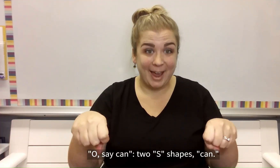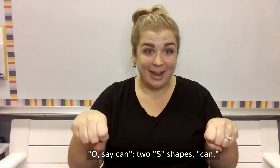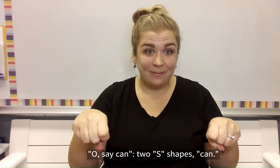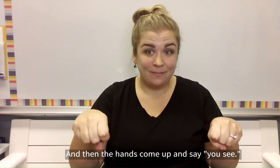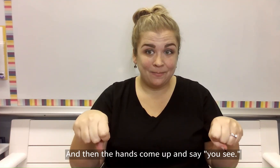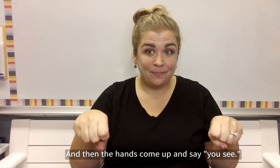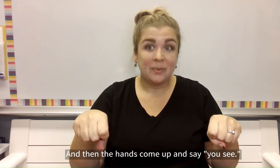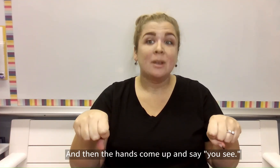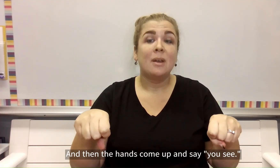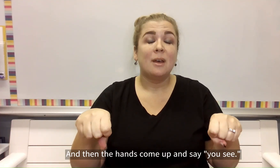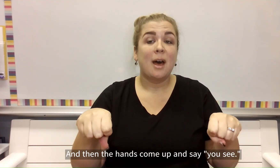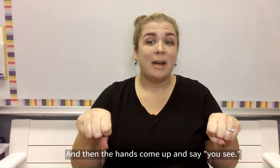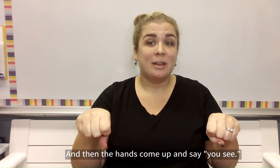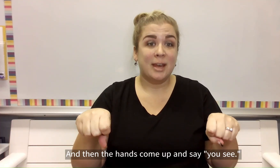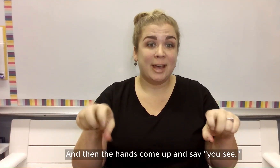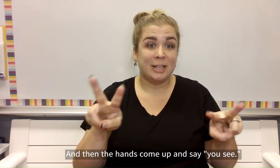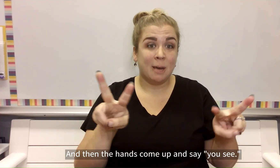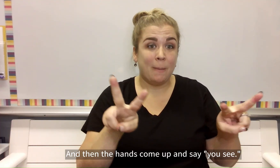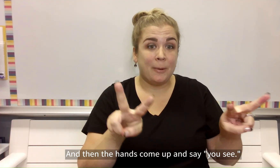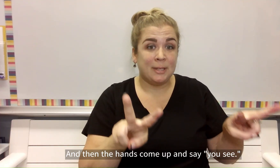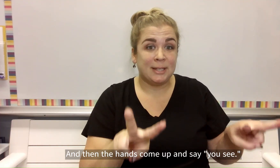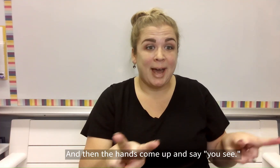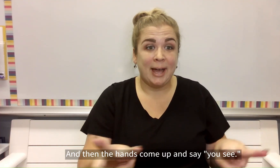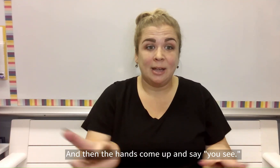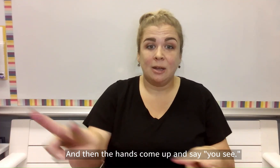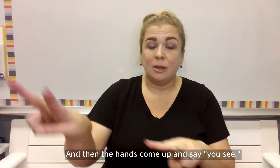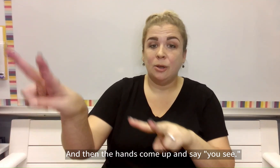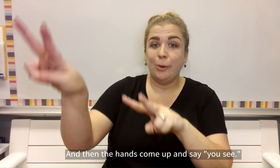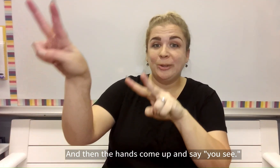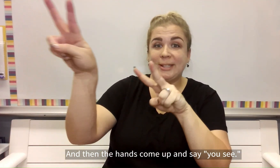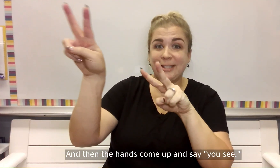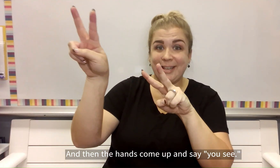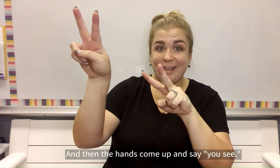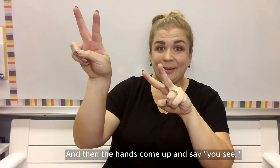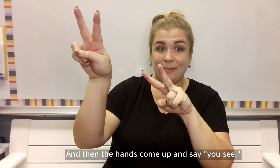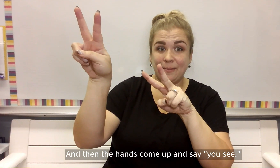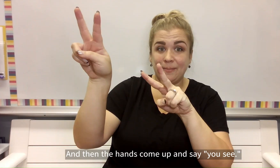can. And then the hands come up and say, "You see."